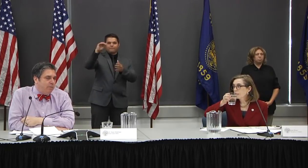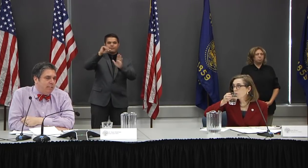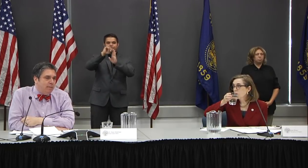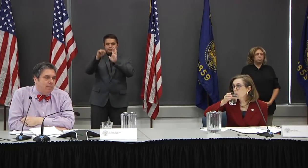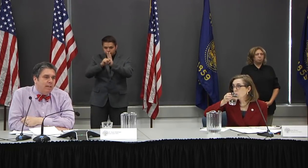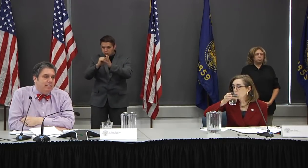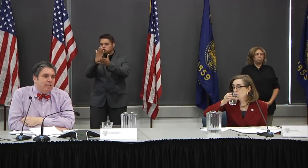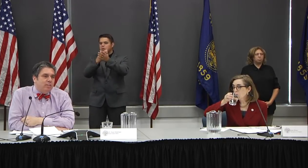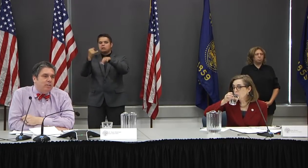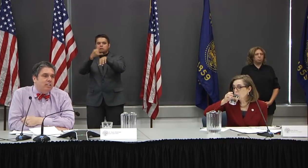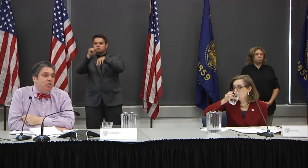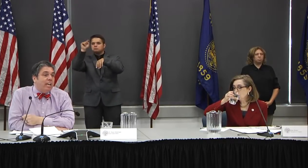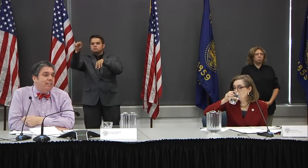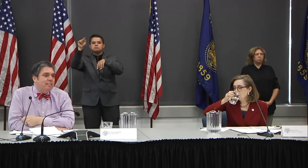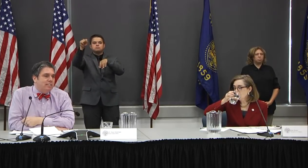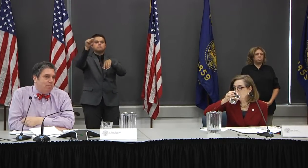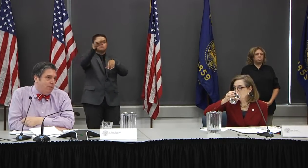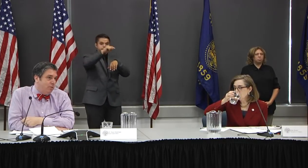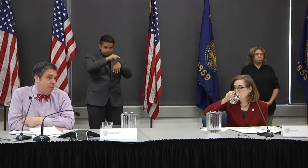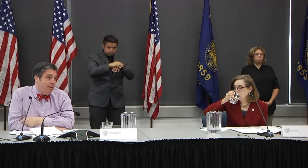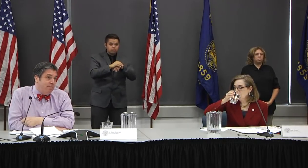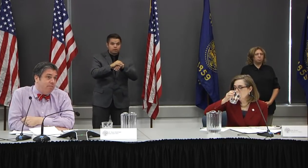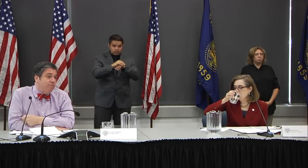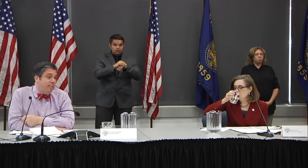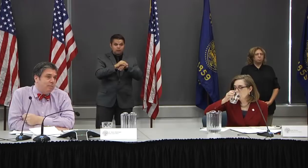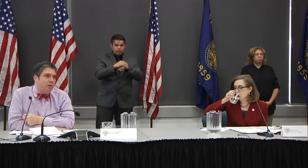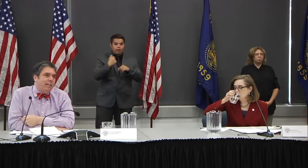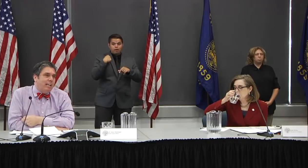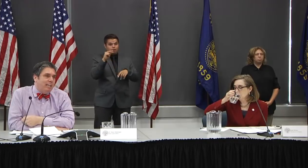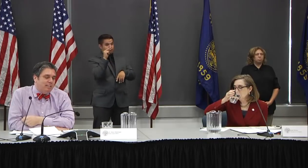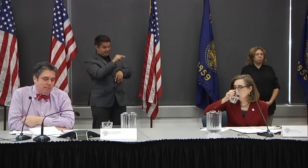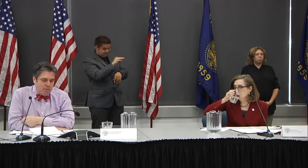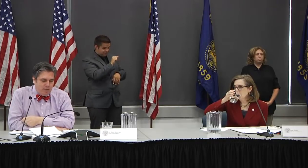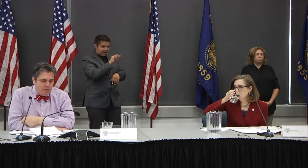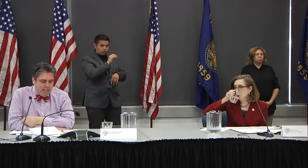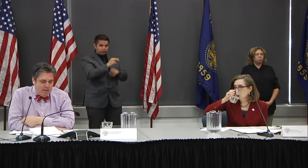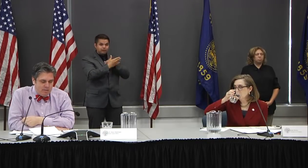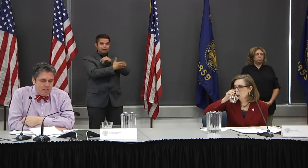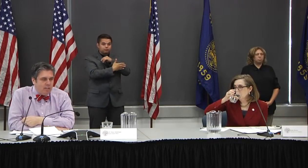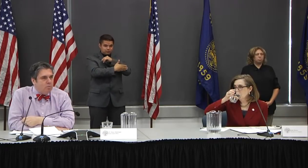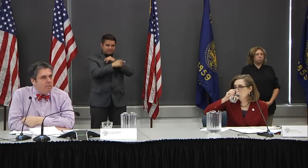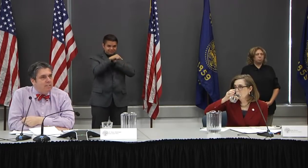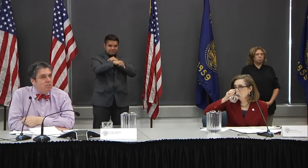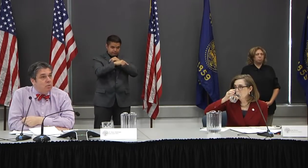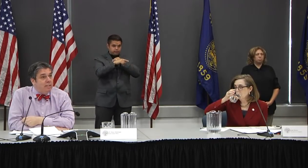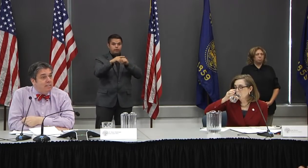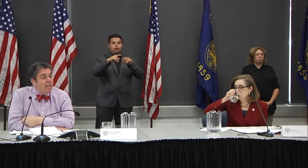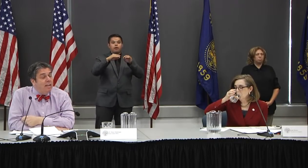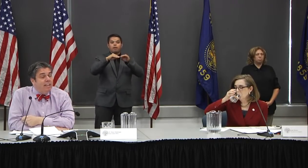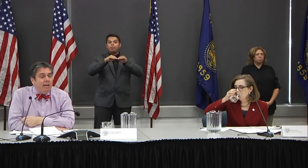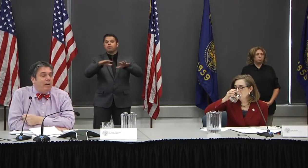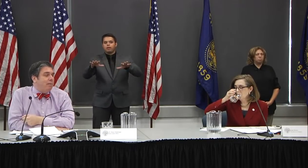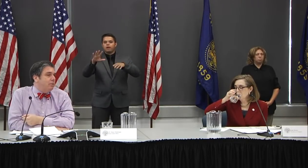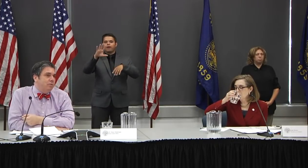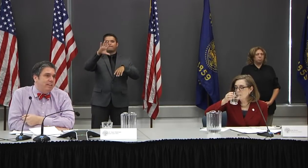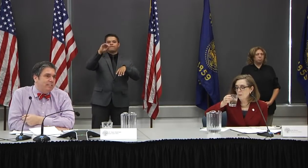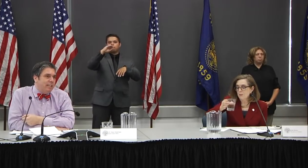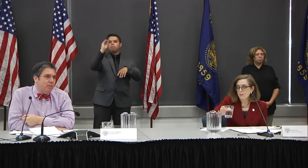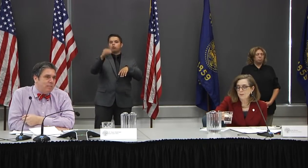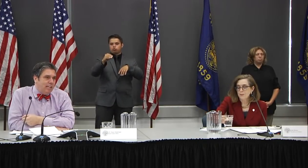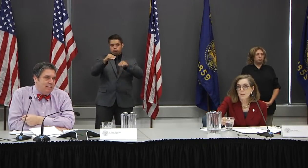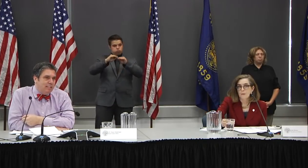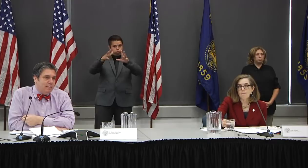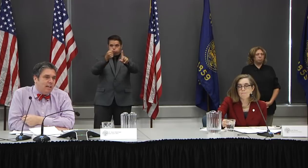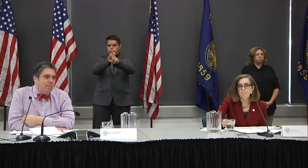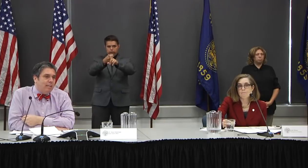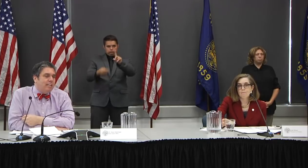Marion County is that their initial cases that rose above 50 sporadic cases per 100,000 in those previous 2 weeks, they were able to investigate